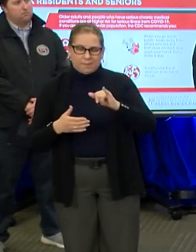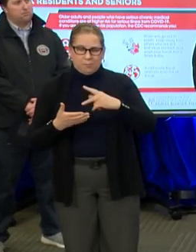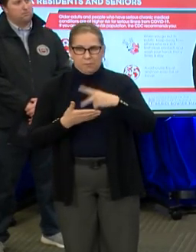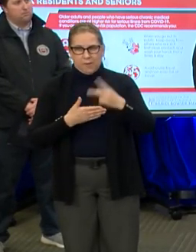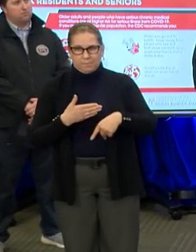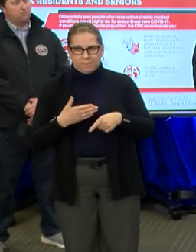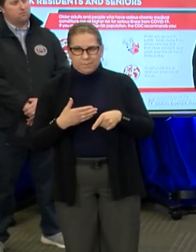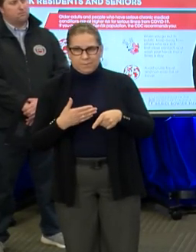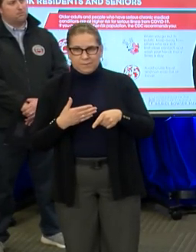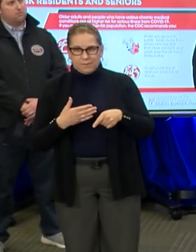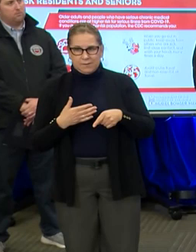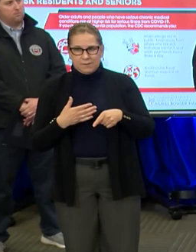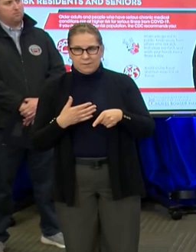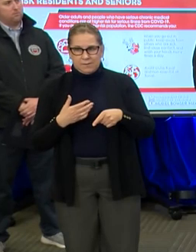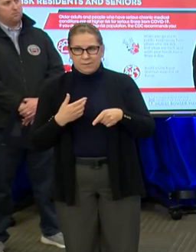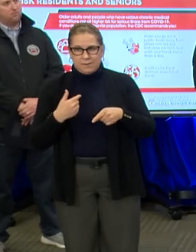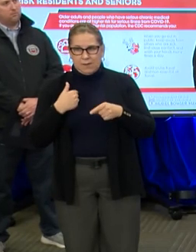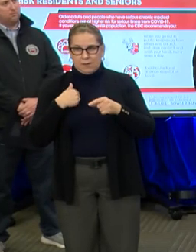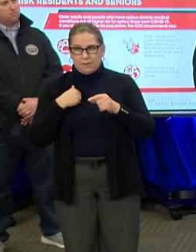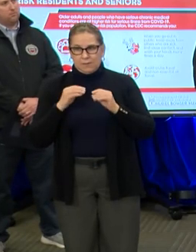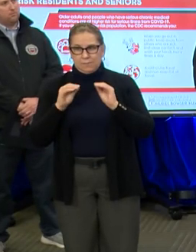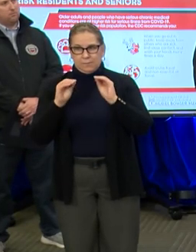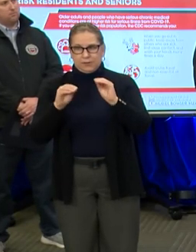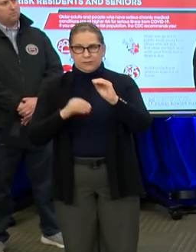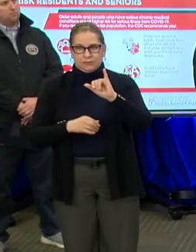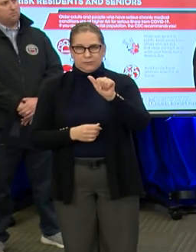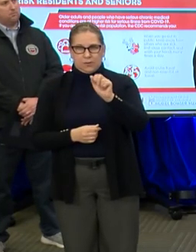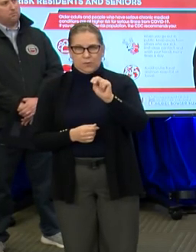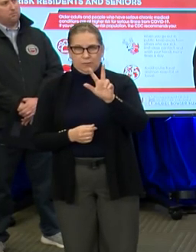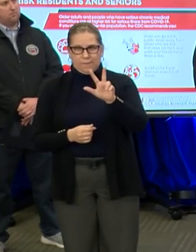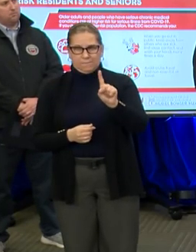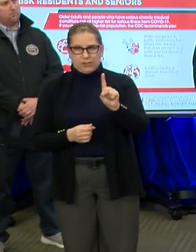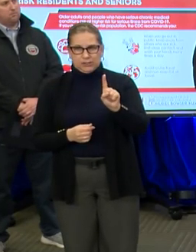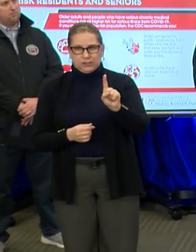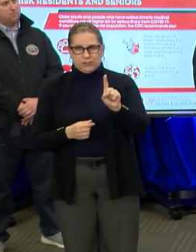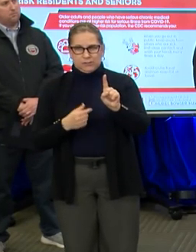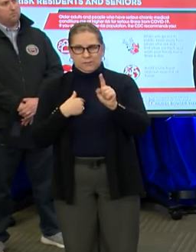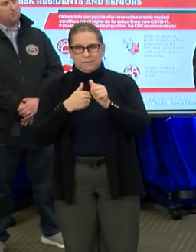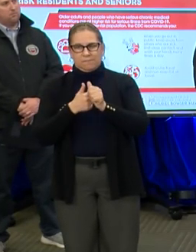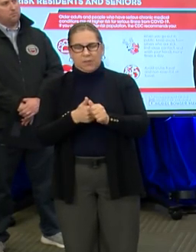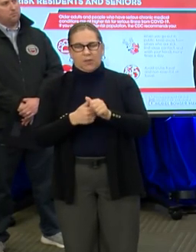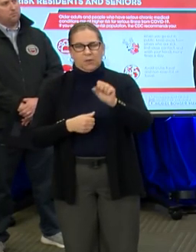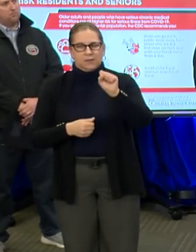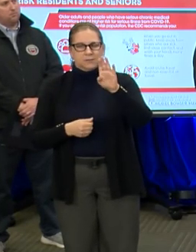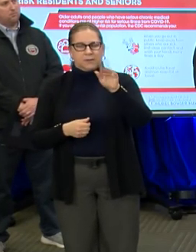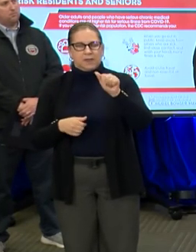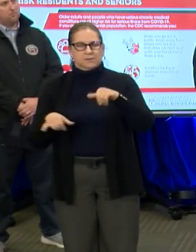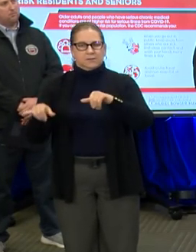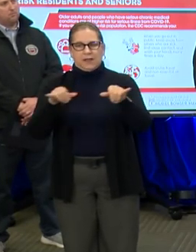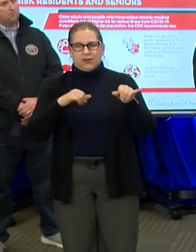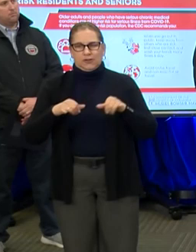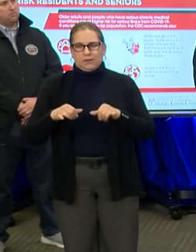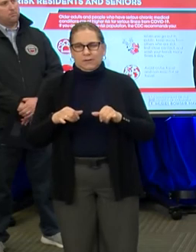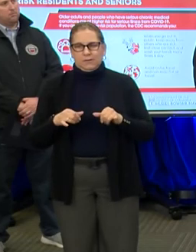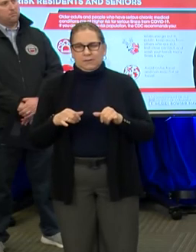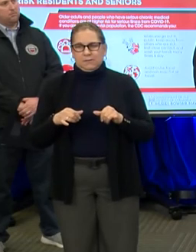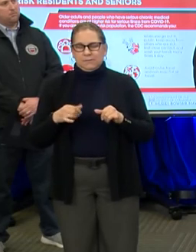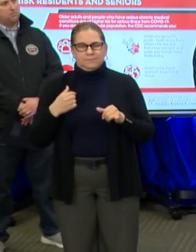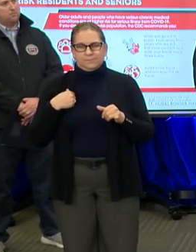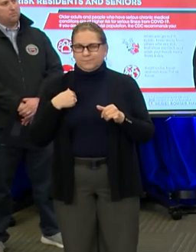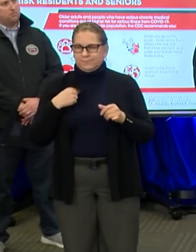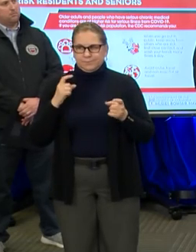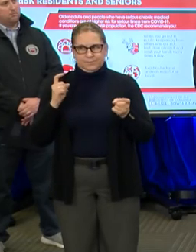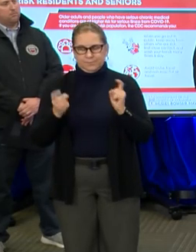dated from January 31st, which is the standard that the SBA had actually put forth. We're adjusting that to the date that the